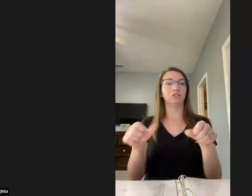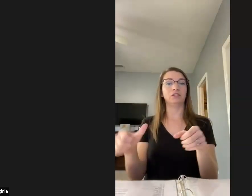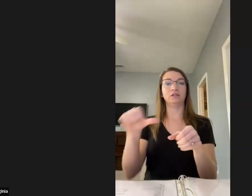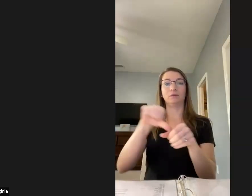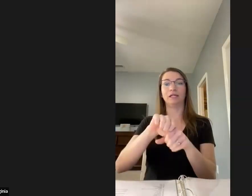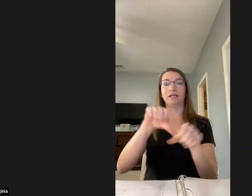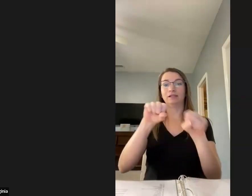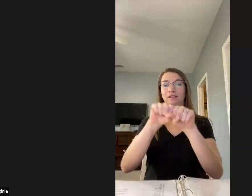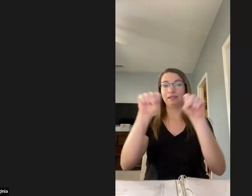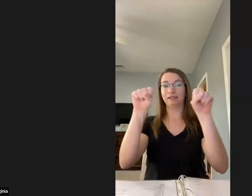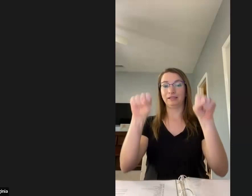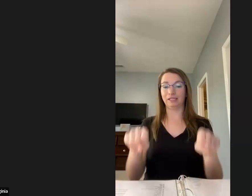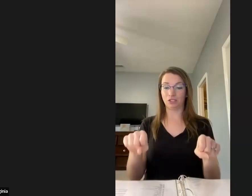Station, so gas station.